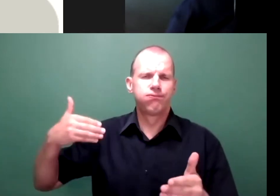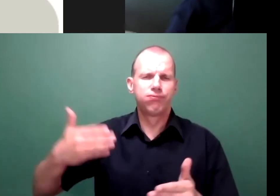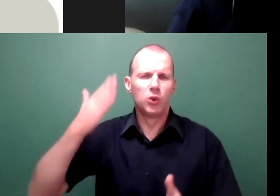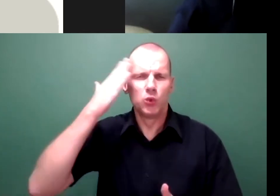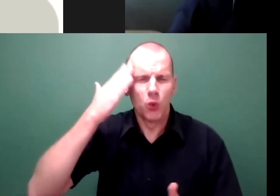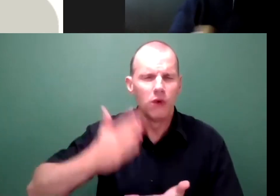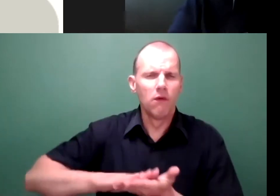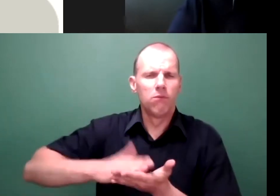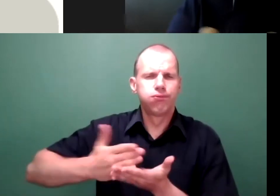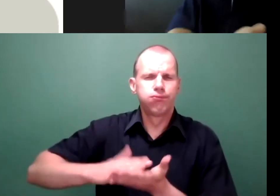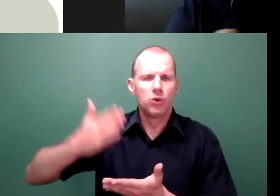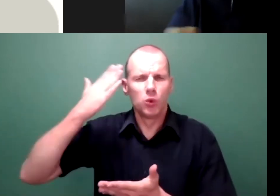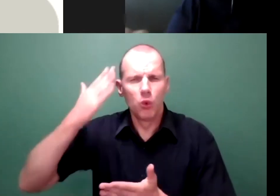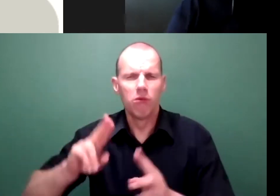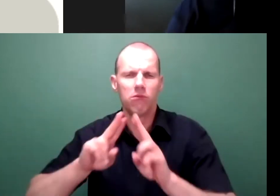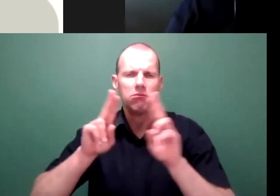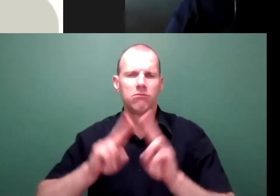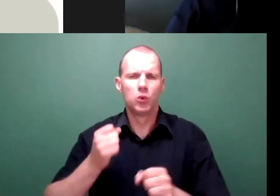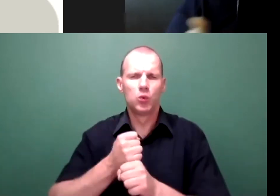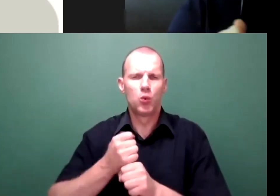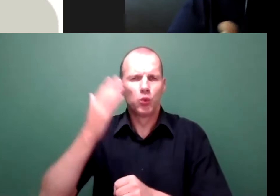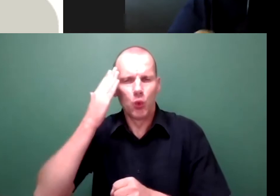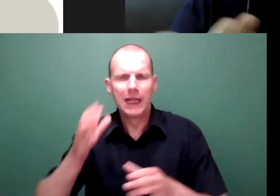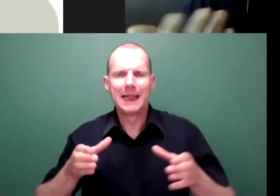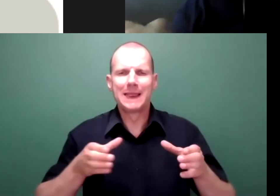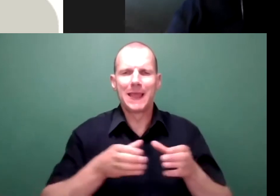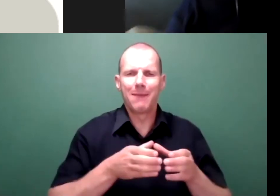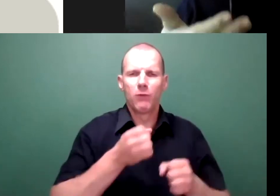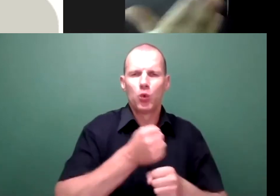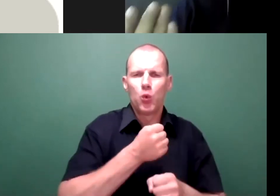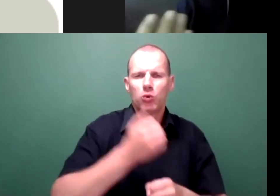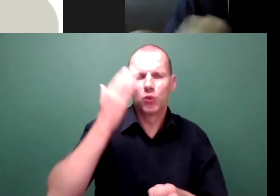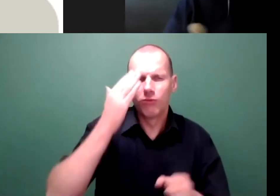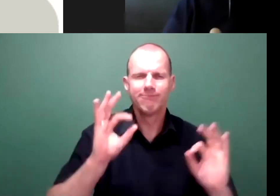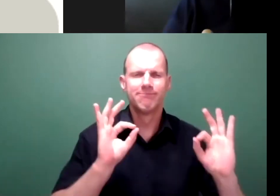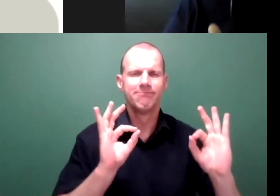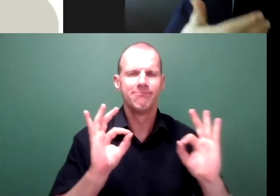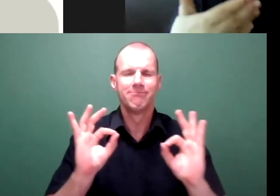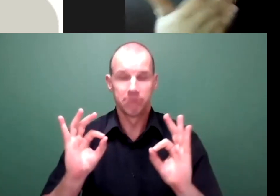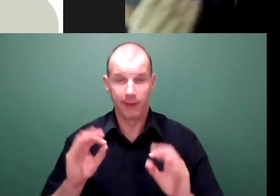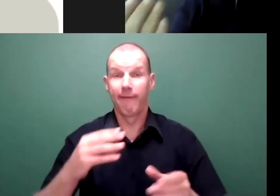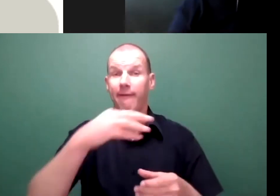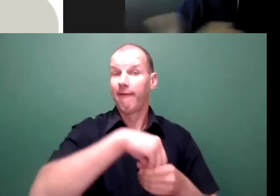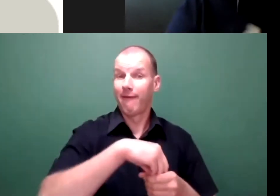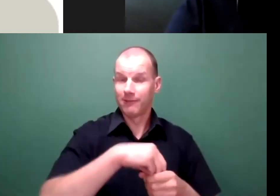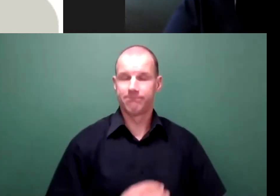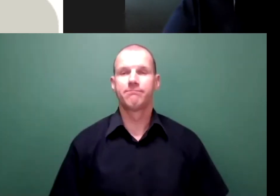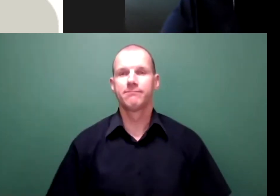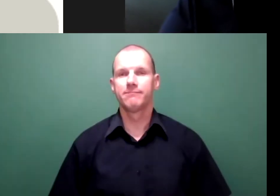accreditation for deaf interpreters, and there's also no accreditation for hearing international sign interpreters. People